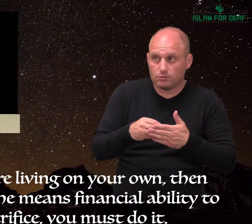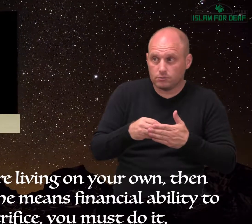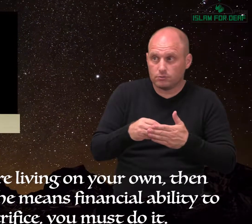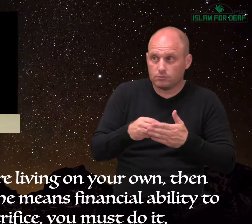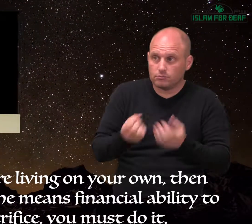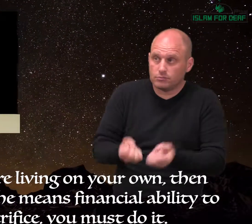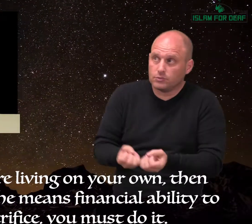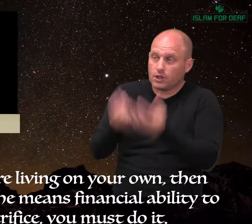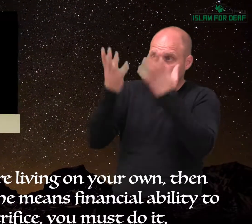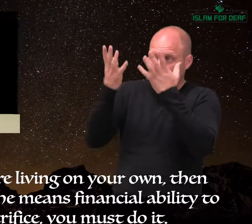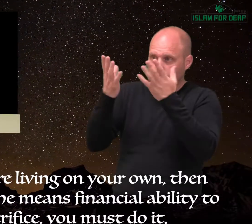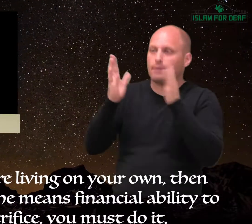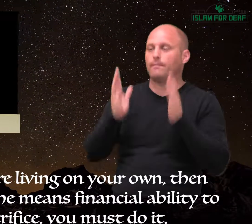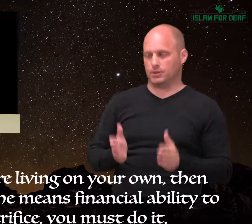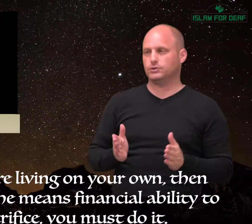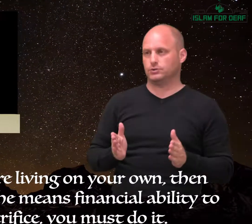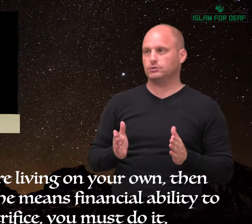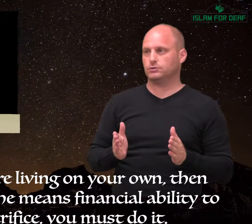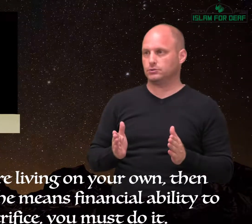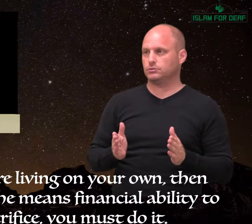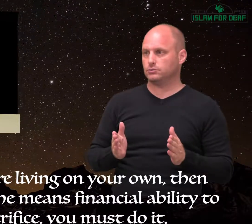offer the sacrifice, you must do it.